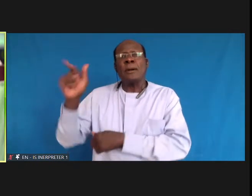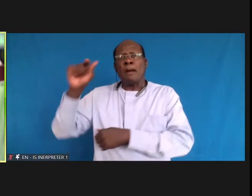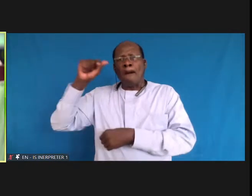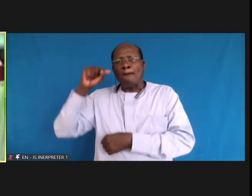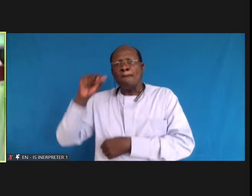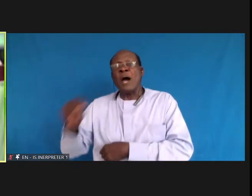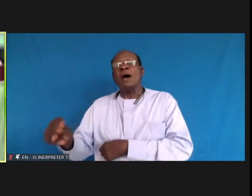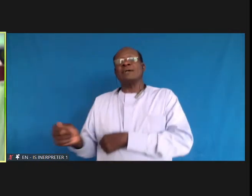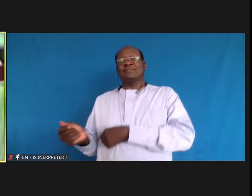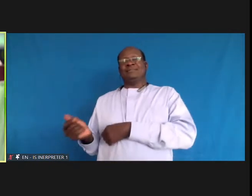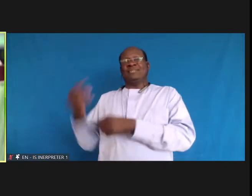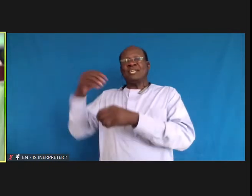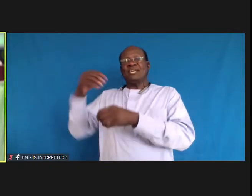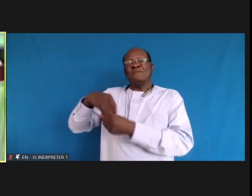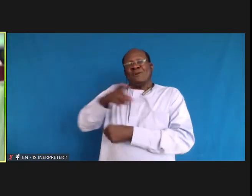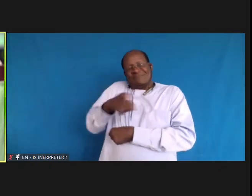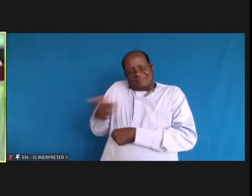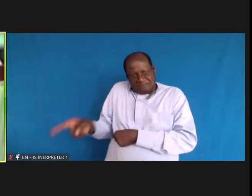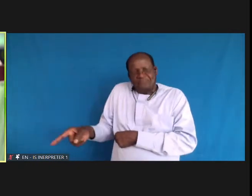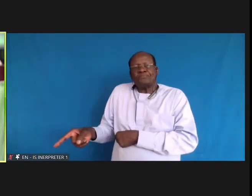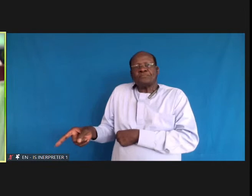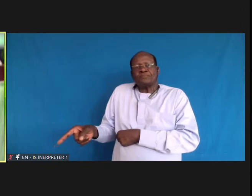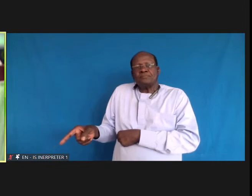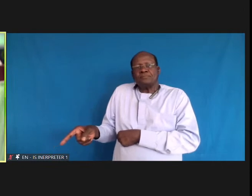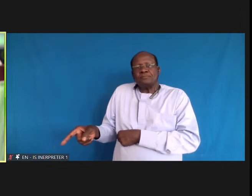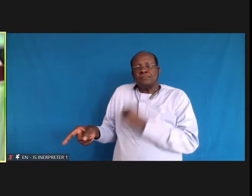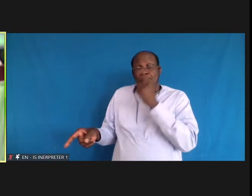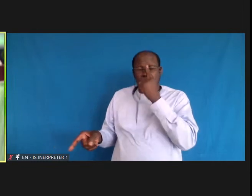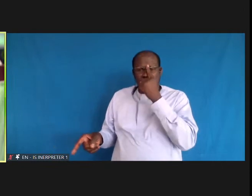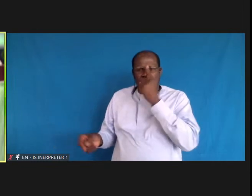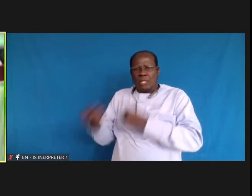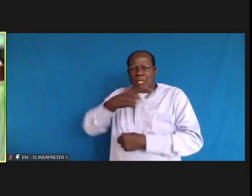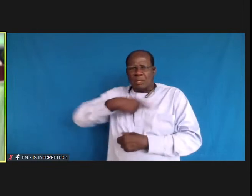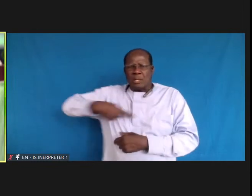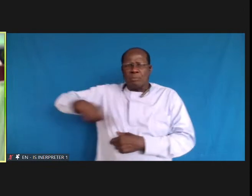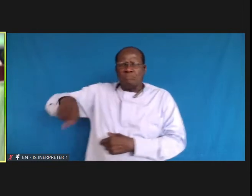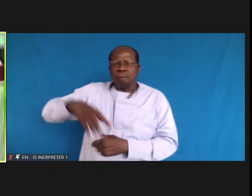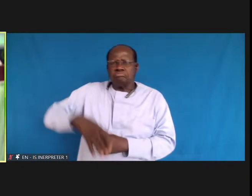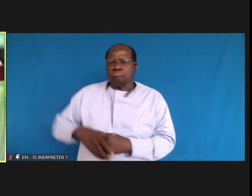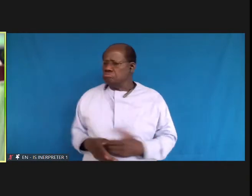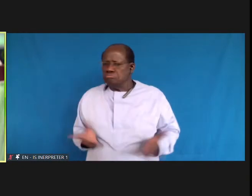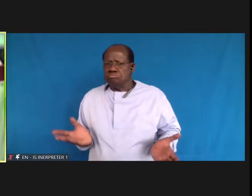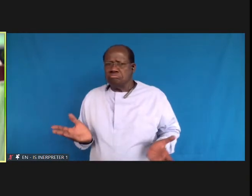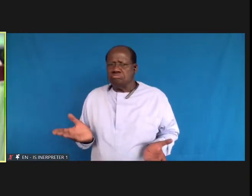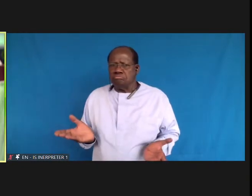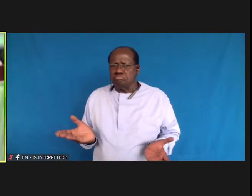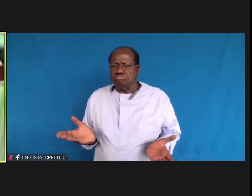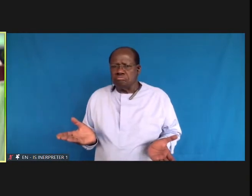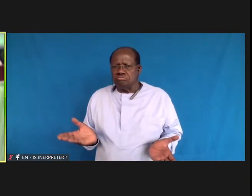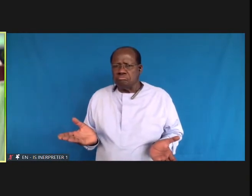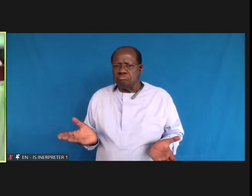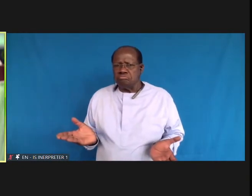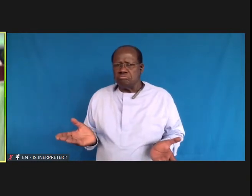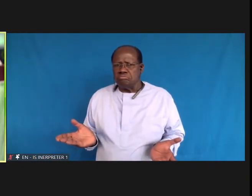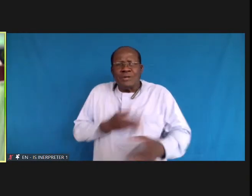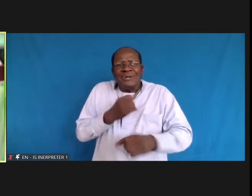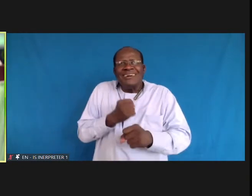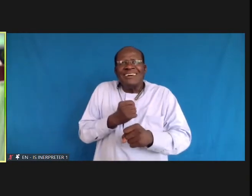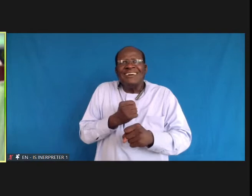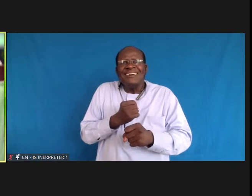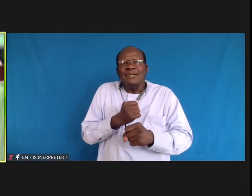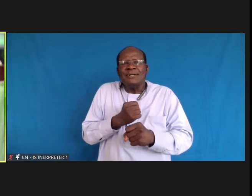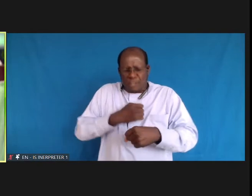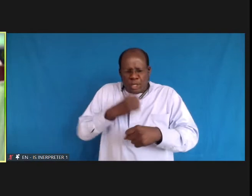tokenism, making them just there, but to also own the project. So, we work with